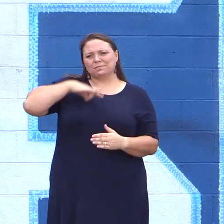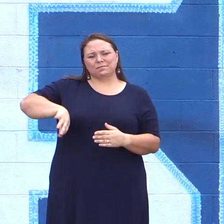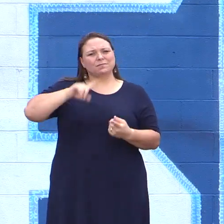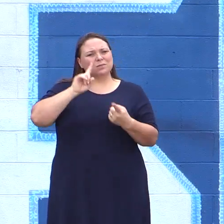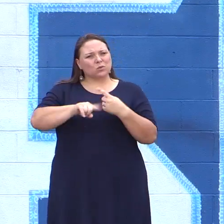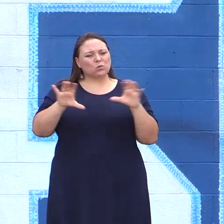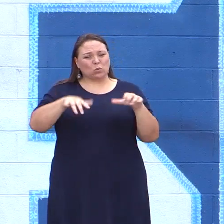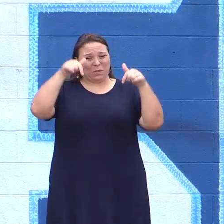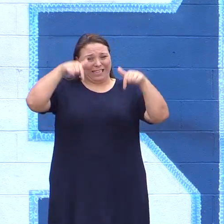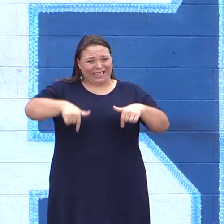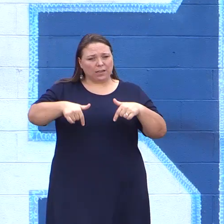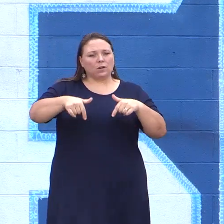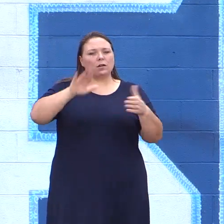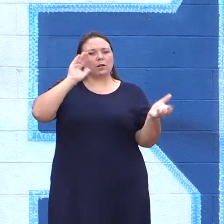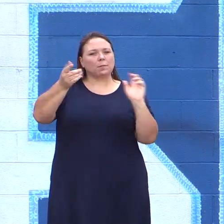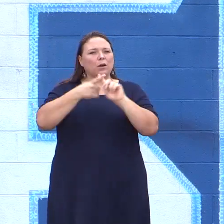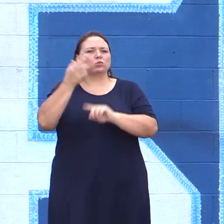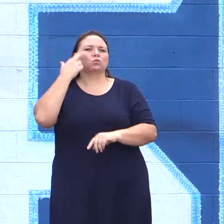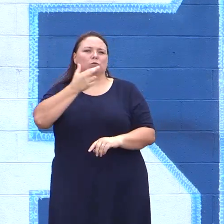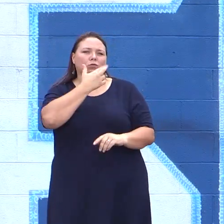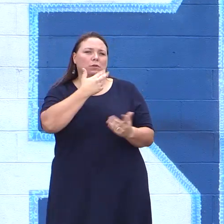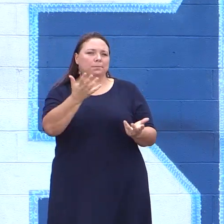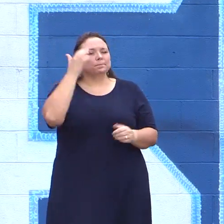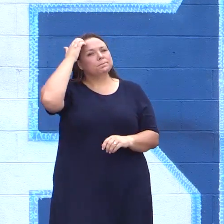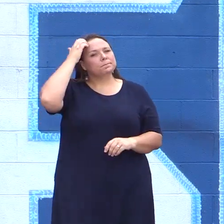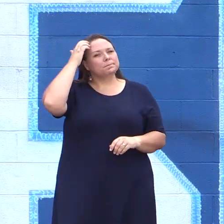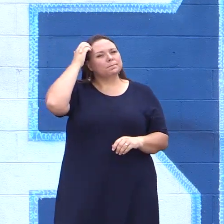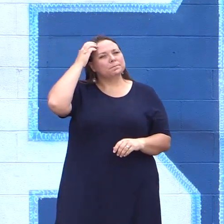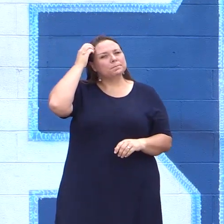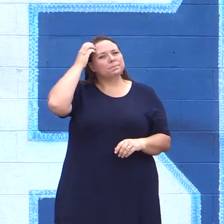trace in our setting as opposed to a restaurant, for example.